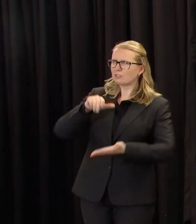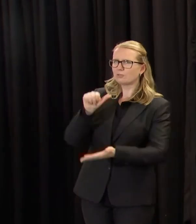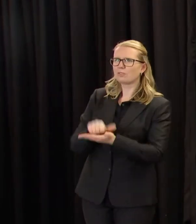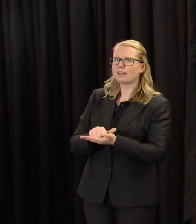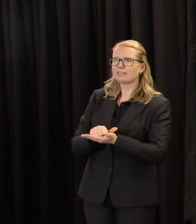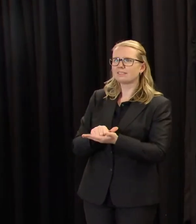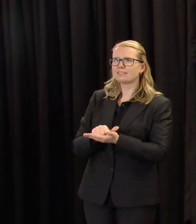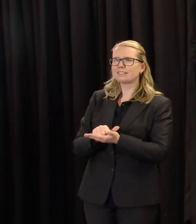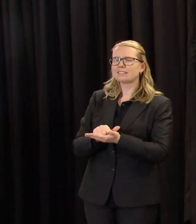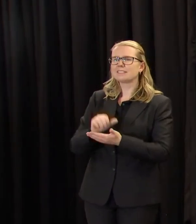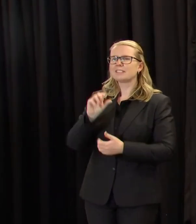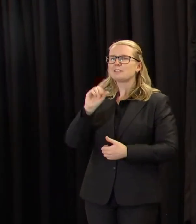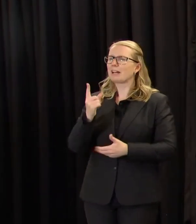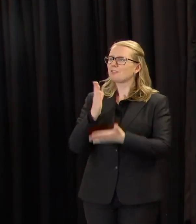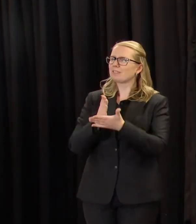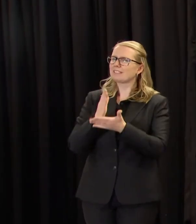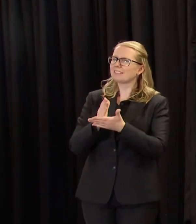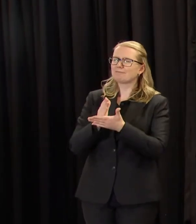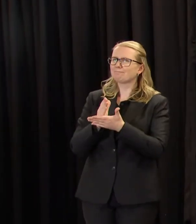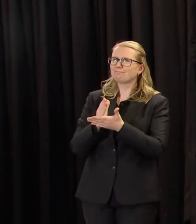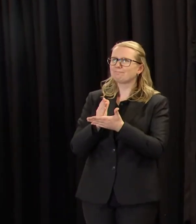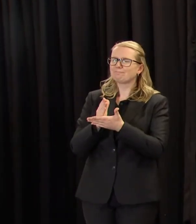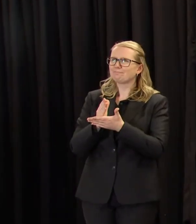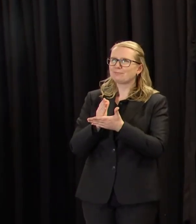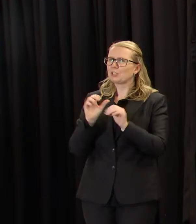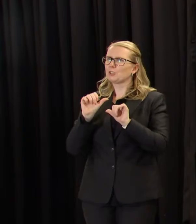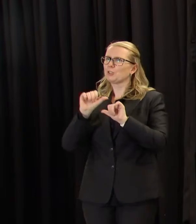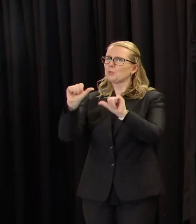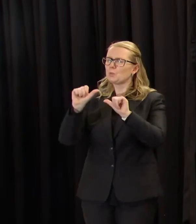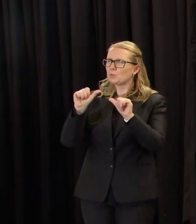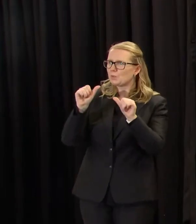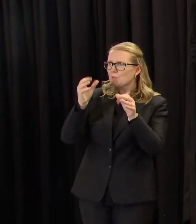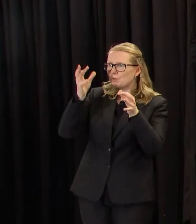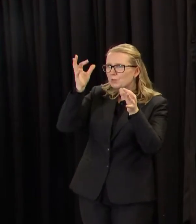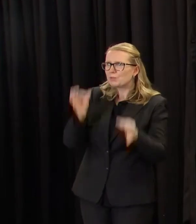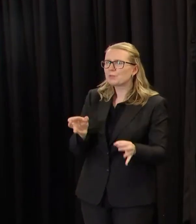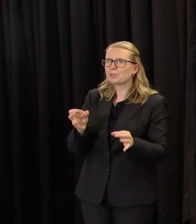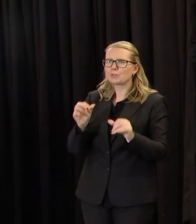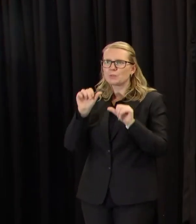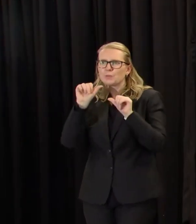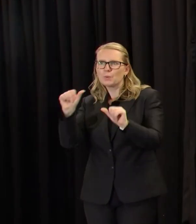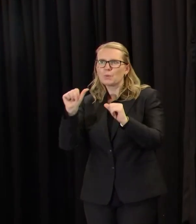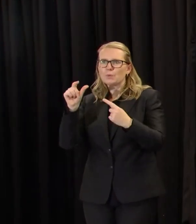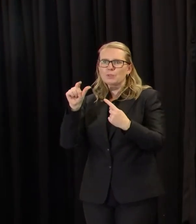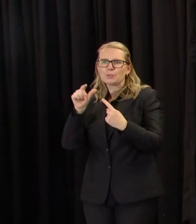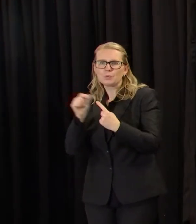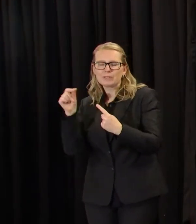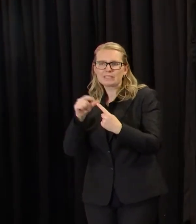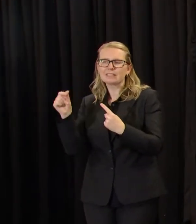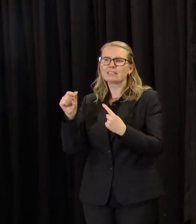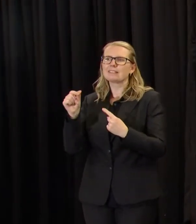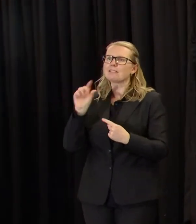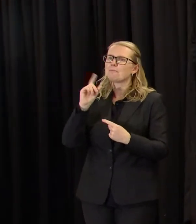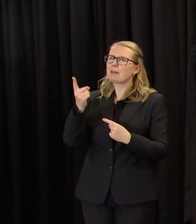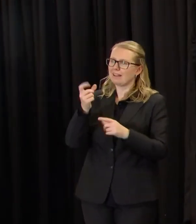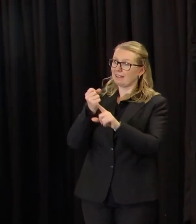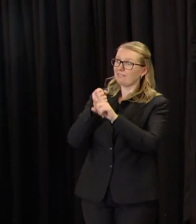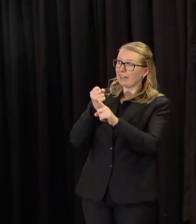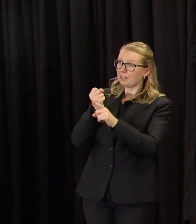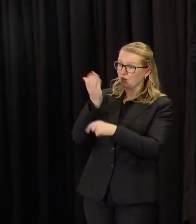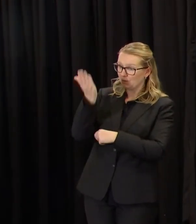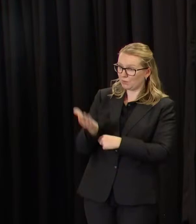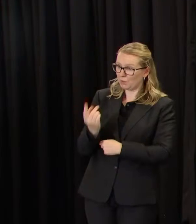choices that are made that they're not your choices in many ways. I mean that in the absolute literal sense. They're choices that affect you, yes,